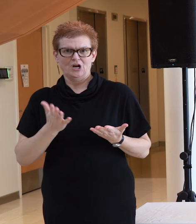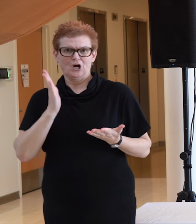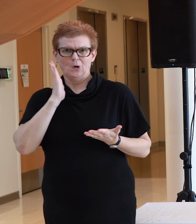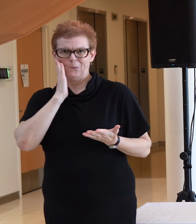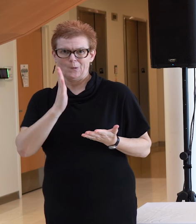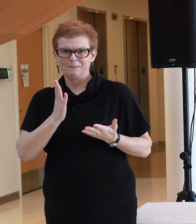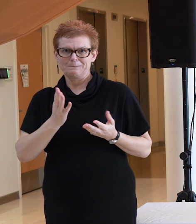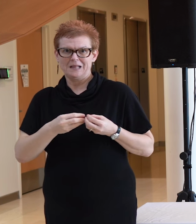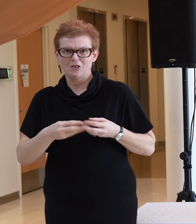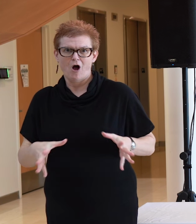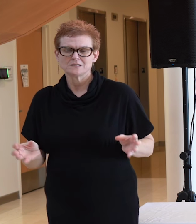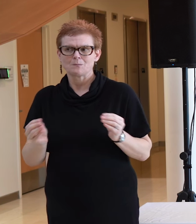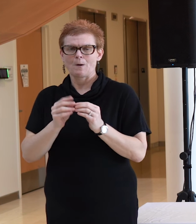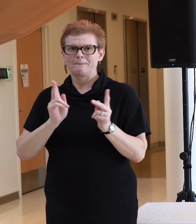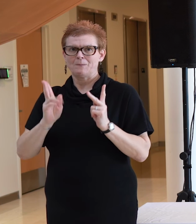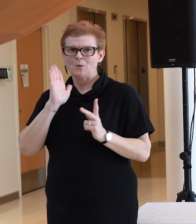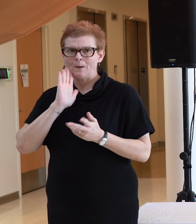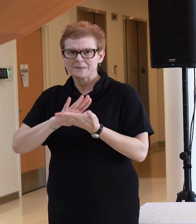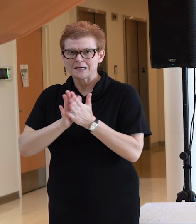and more people would get sick.